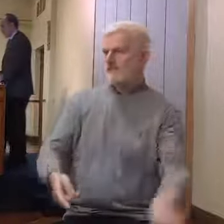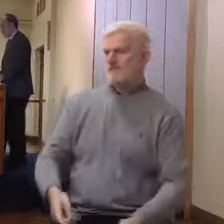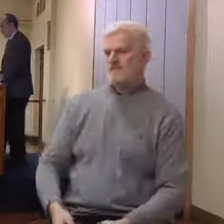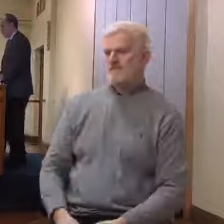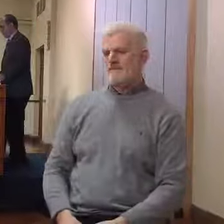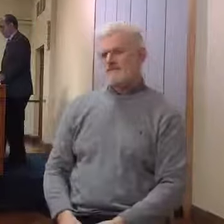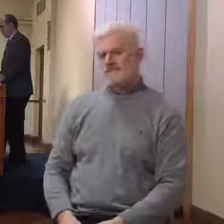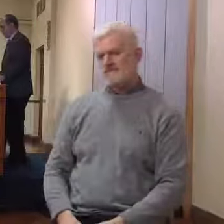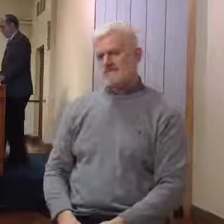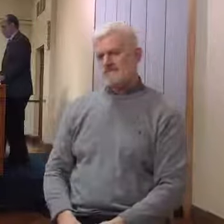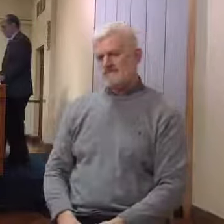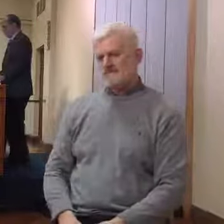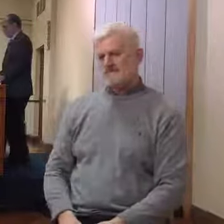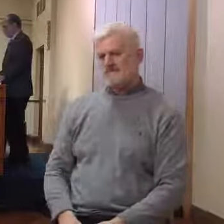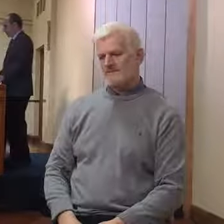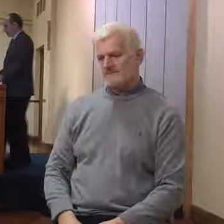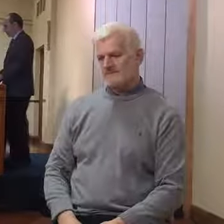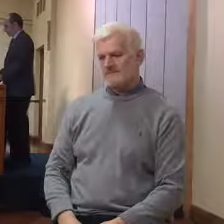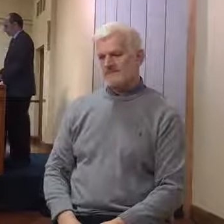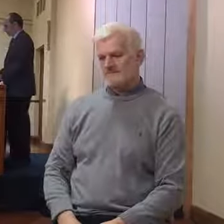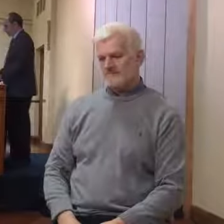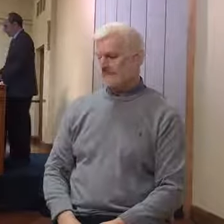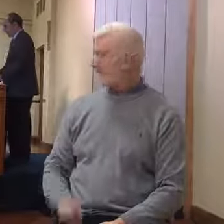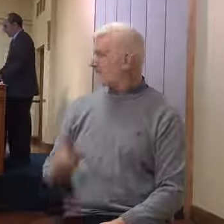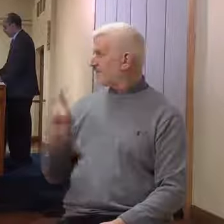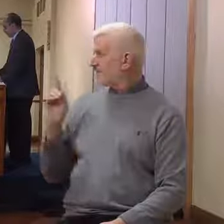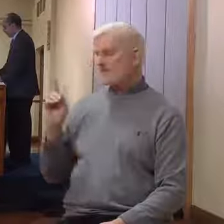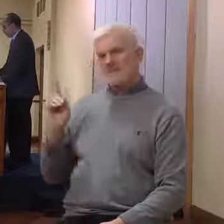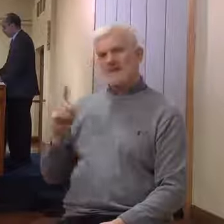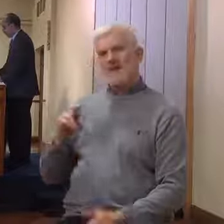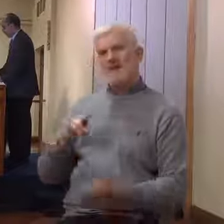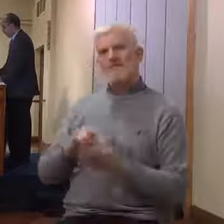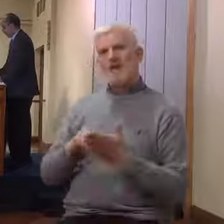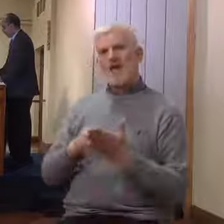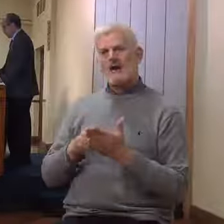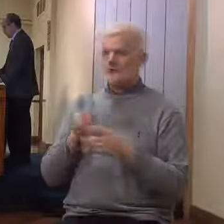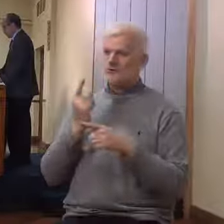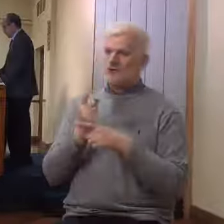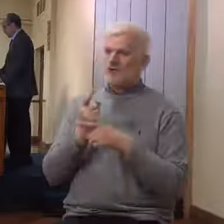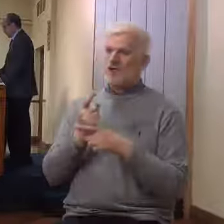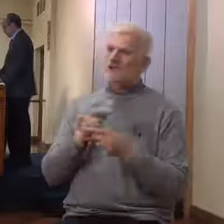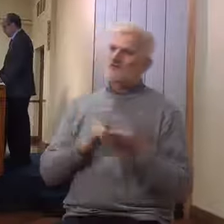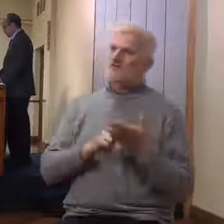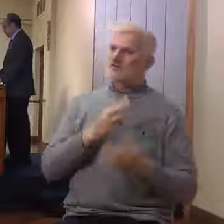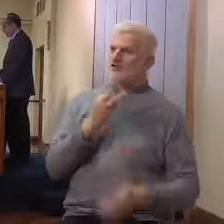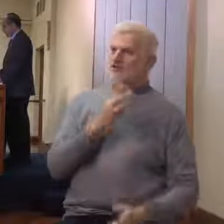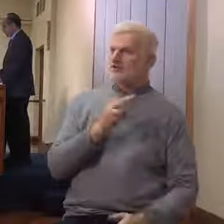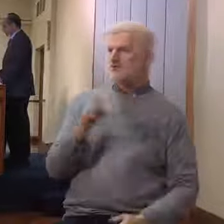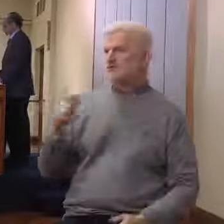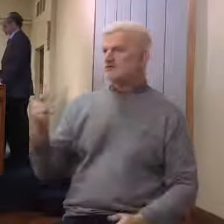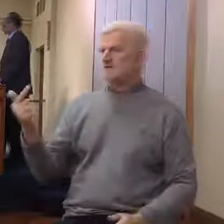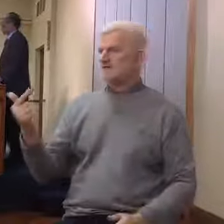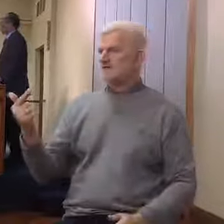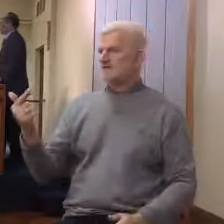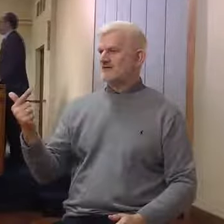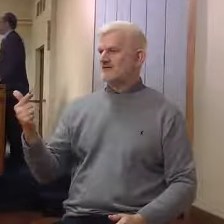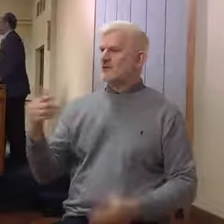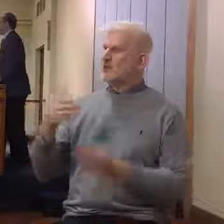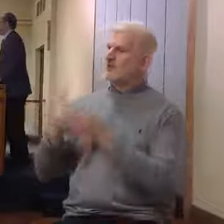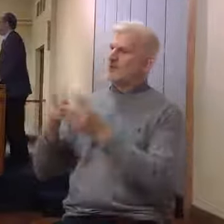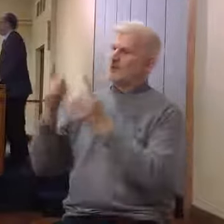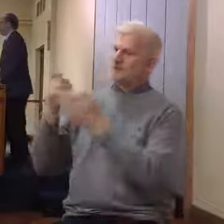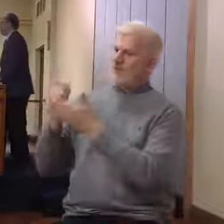What we plan to cover from verse 13 to 17, and my title tonight is Christian